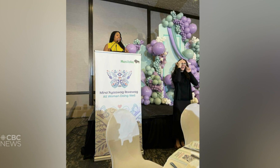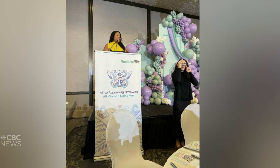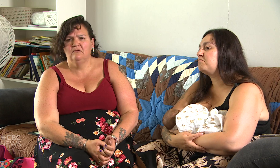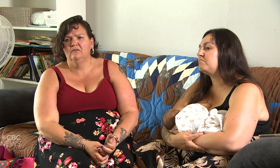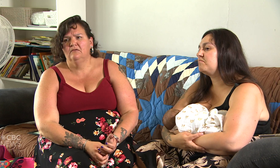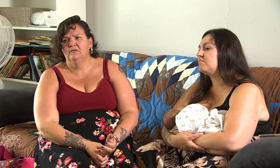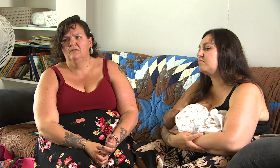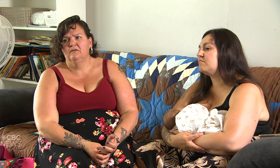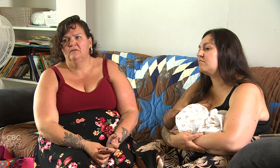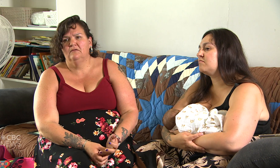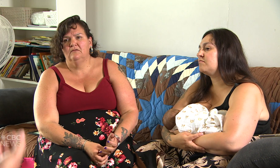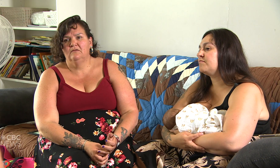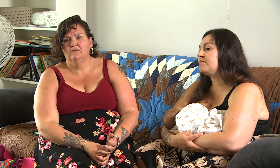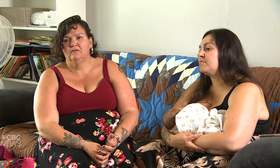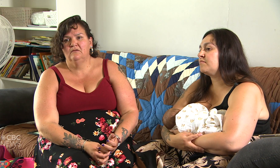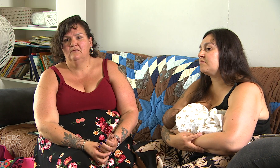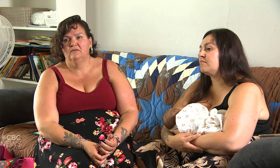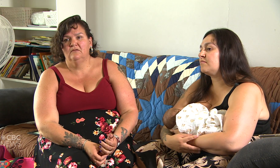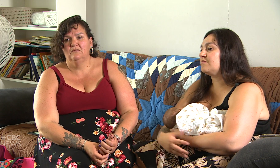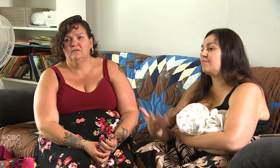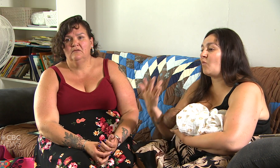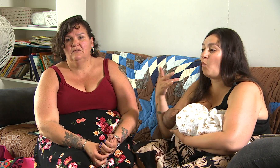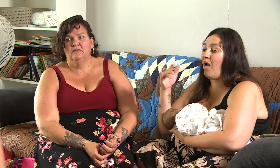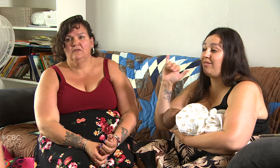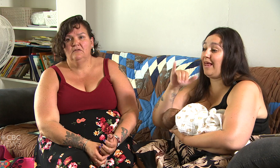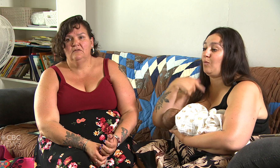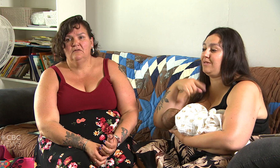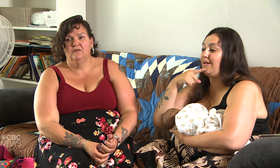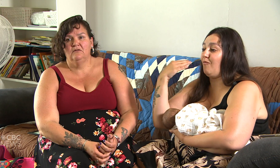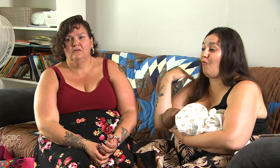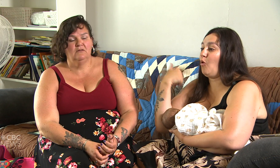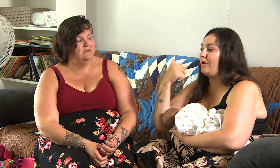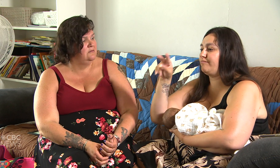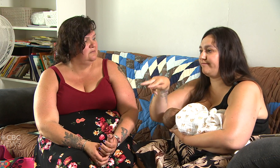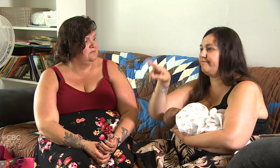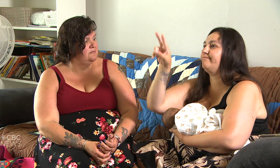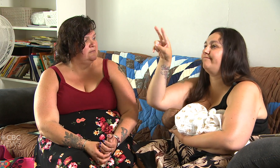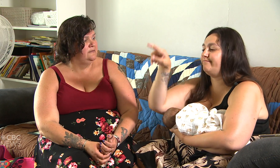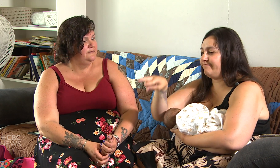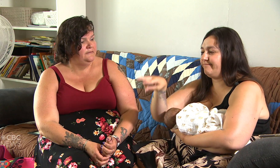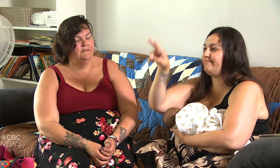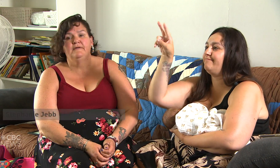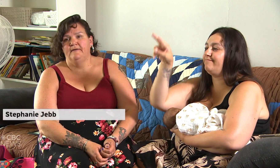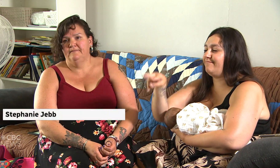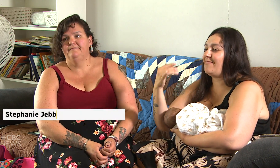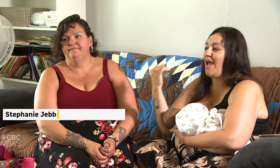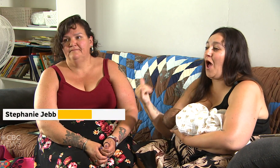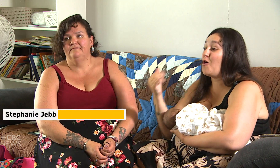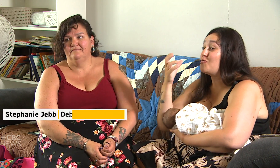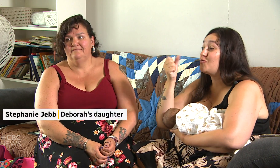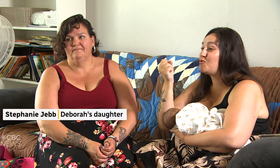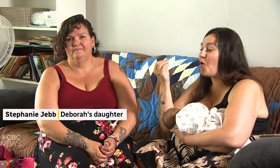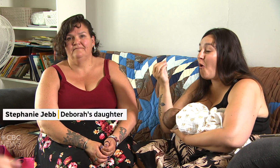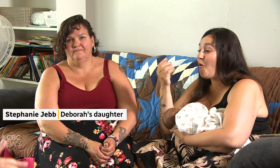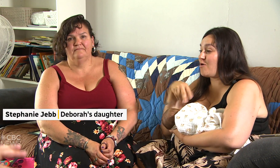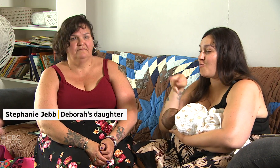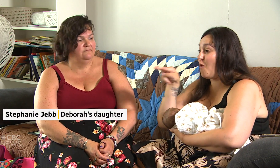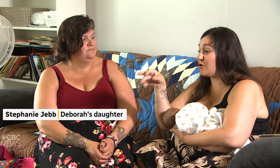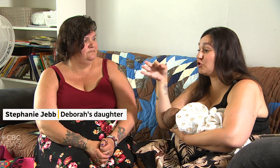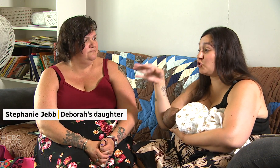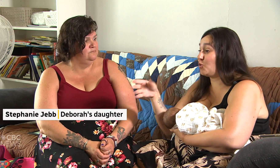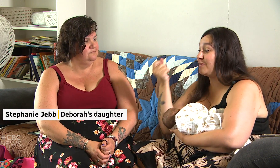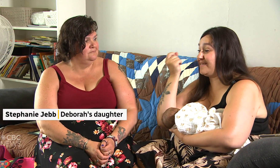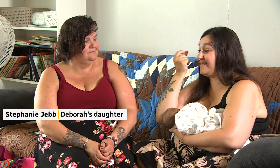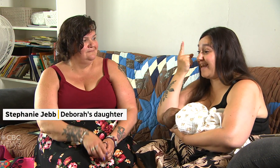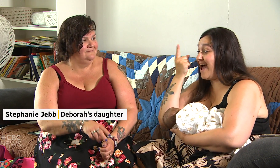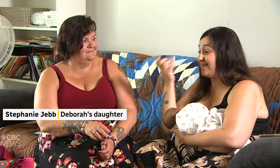table. Were you able to see them all to be able to understand and make out what they were saying? Well, no, it was like you had to look at one or the